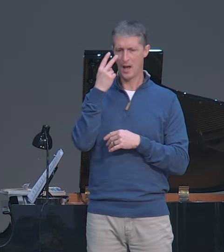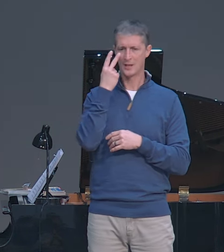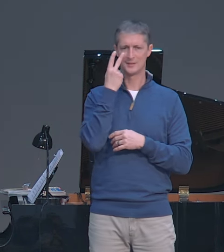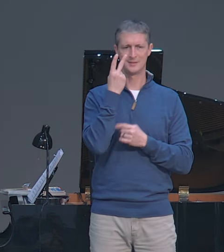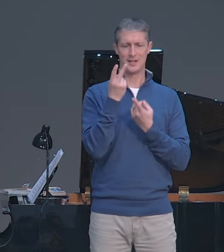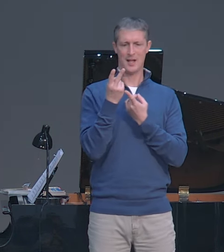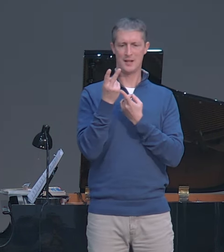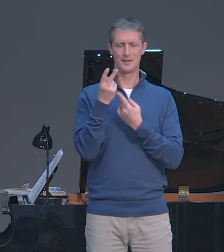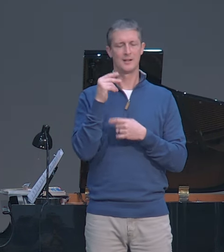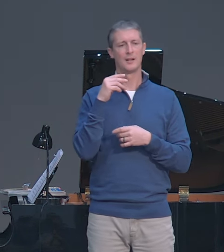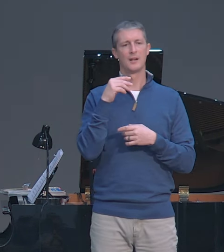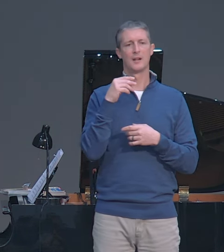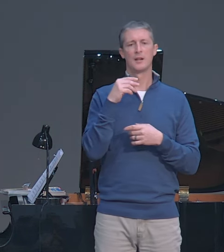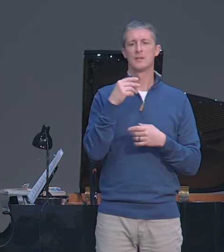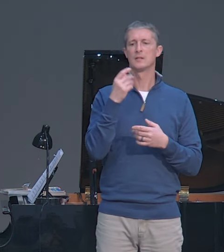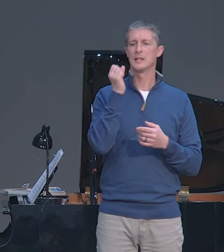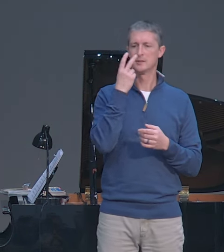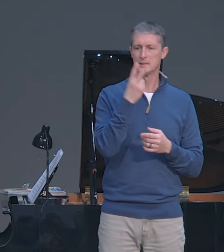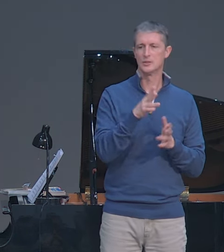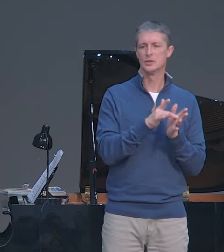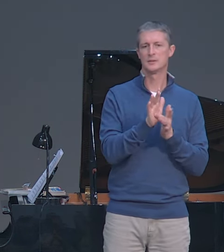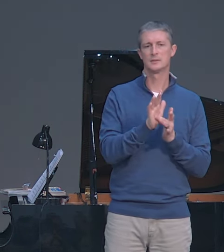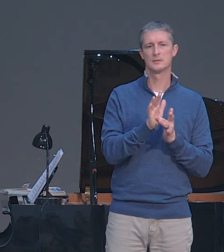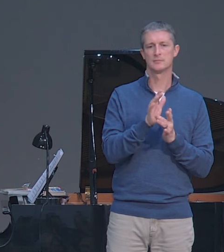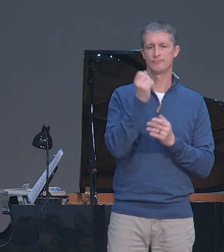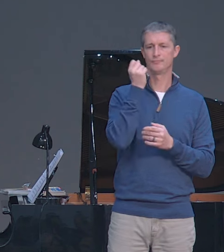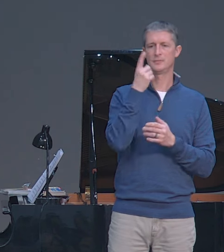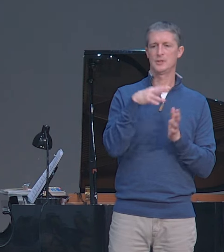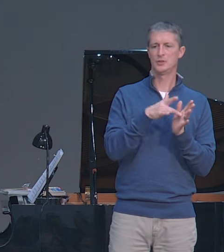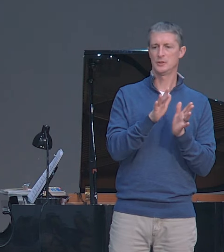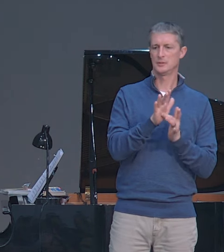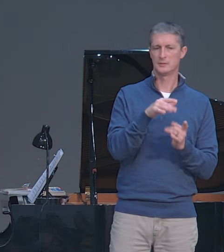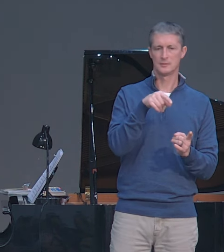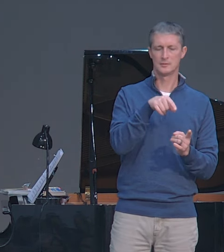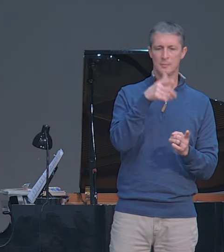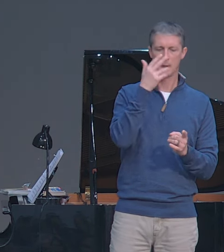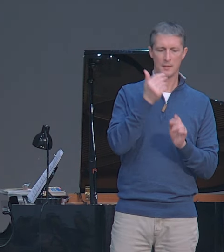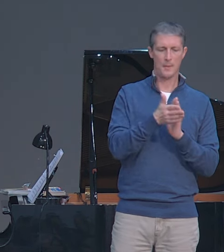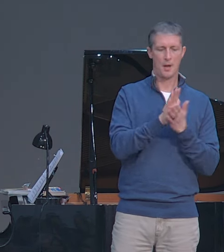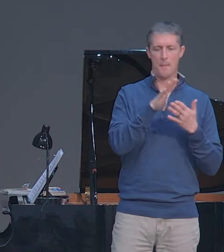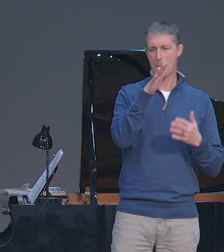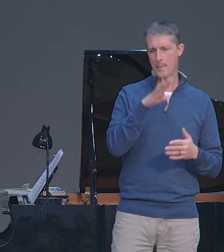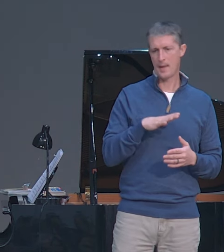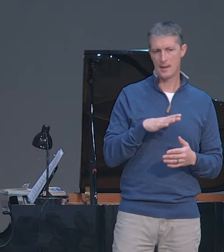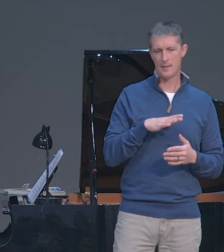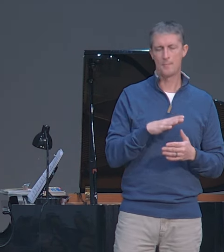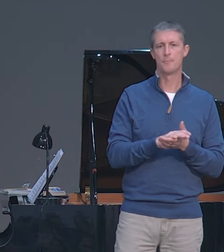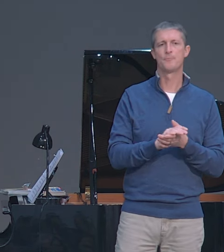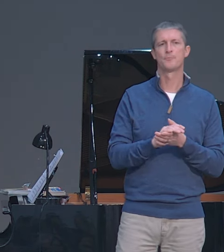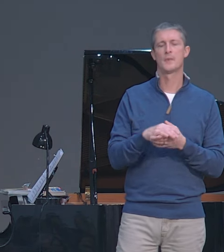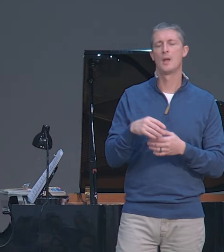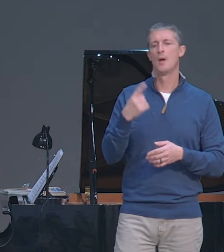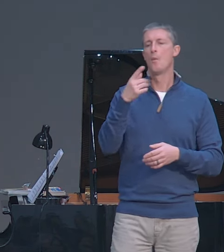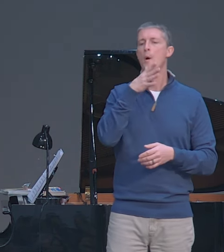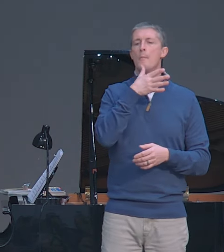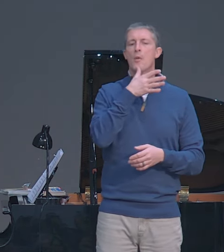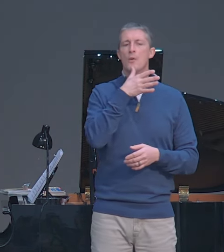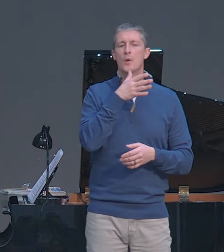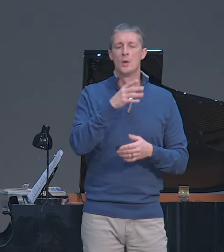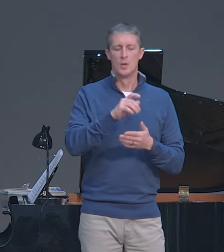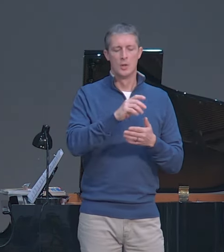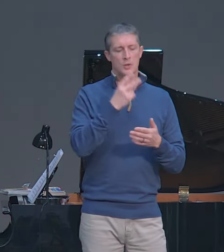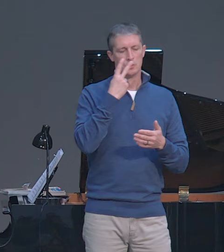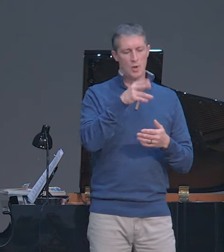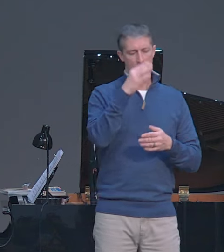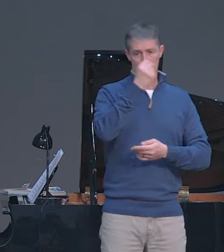the invisible God. There was a mom who saw her young son drawing a picture, and she